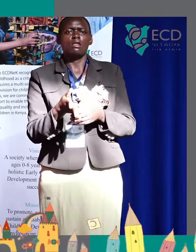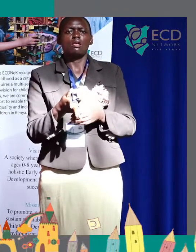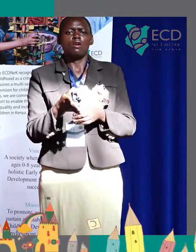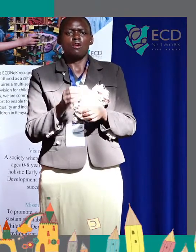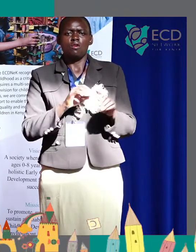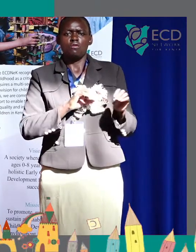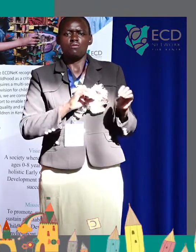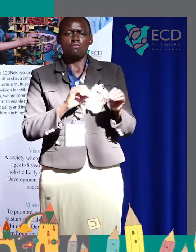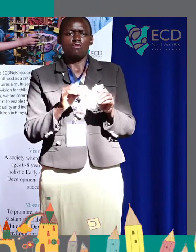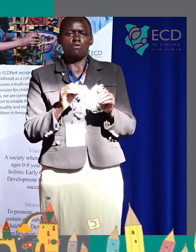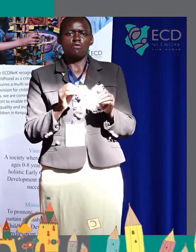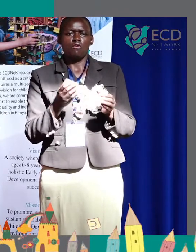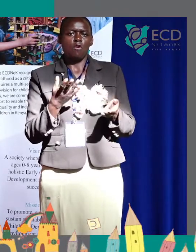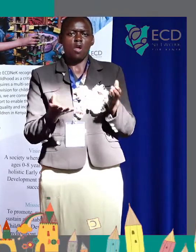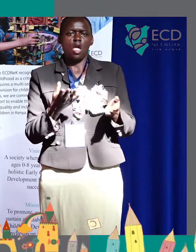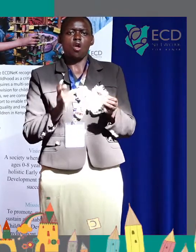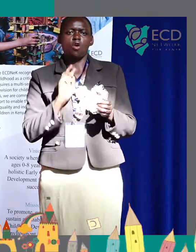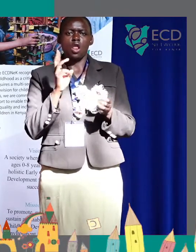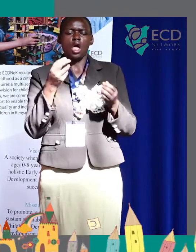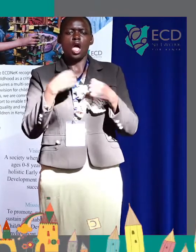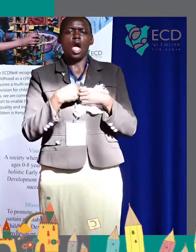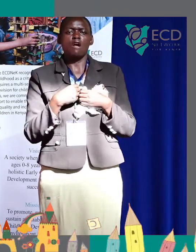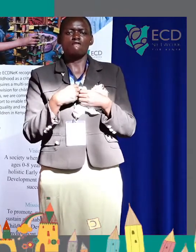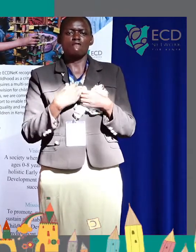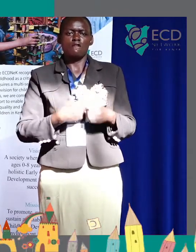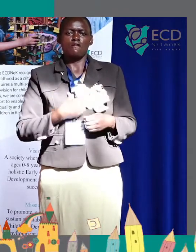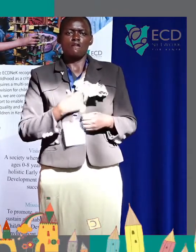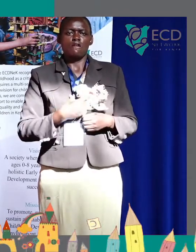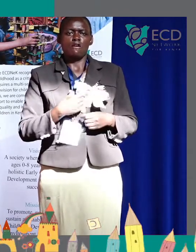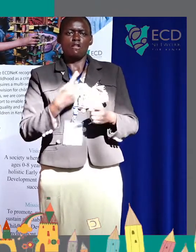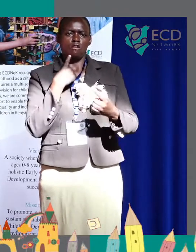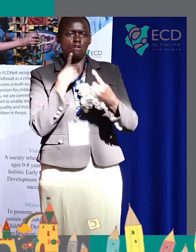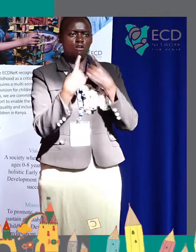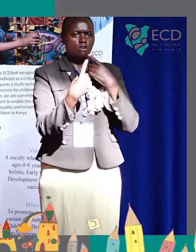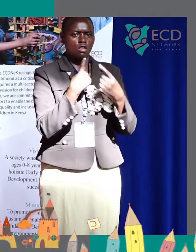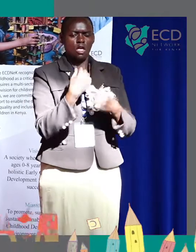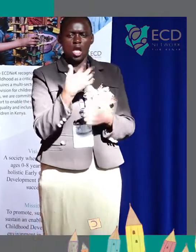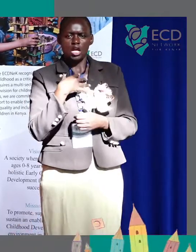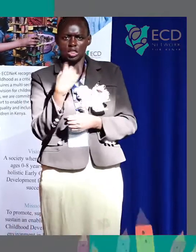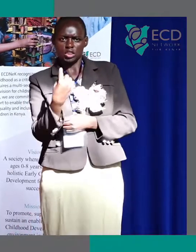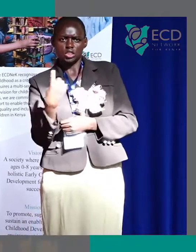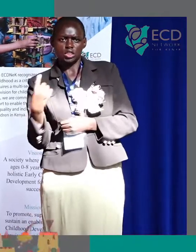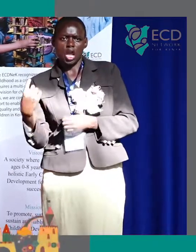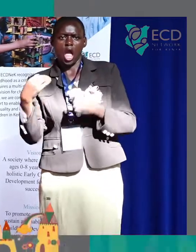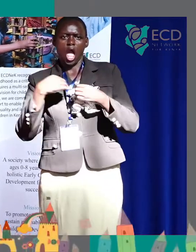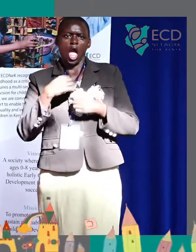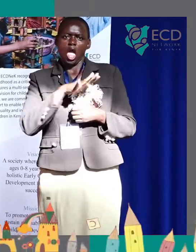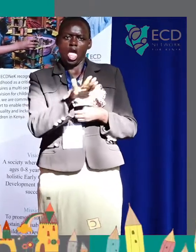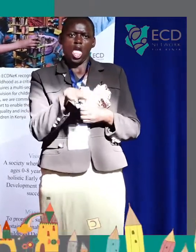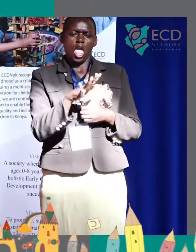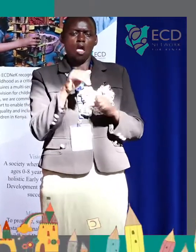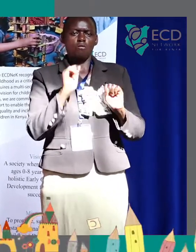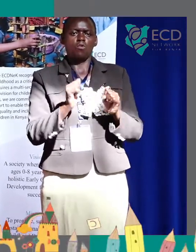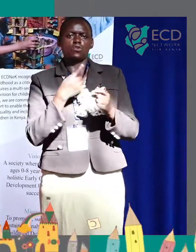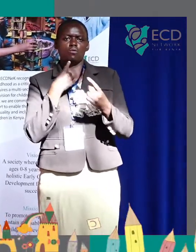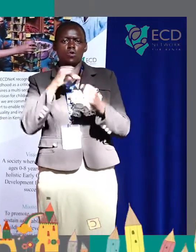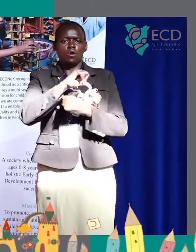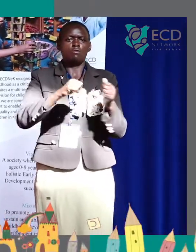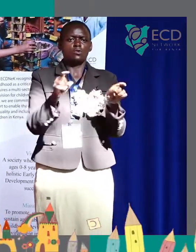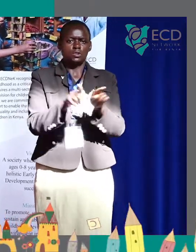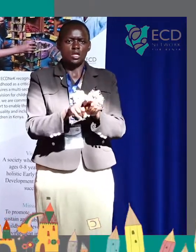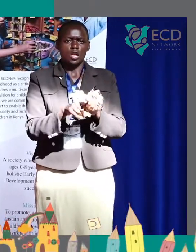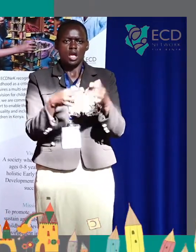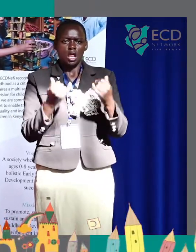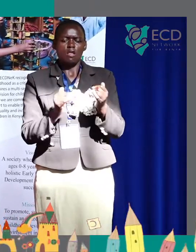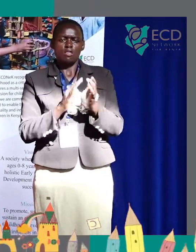into the session where we will have guest speakers, and each one of the guest speakers has an area that they'll be tackling. So this